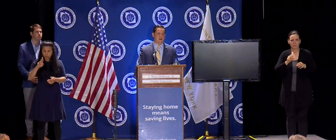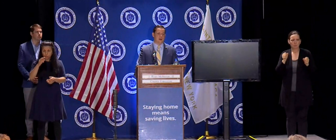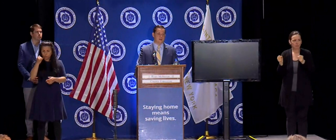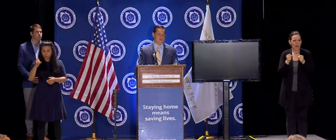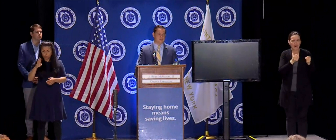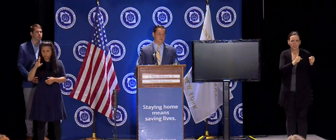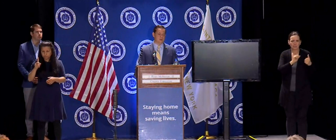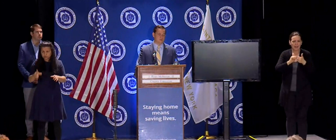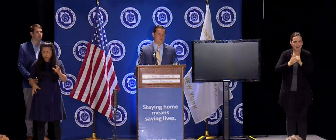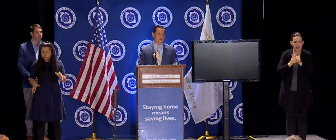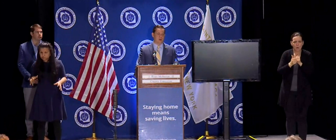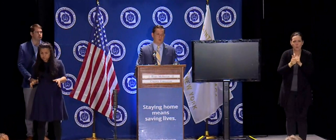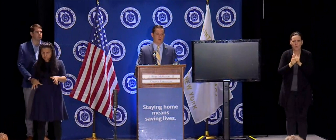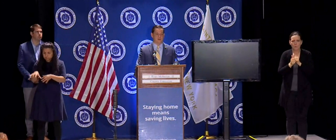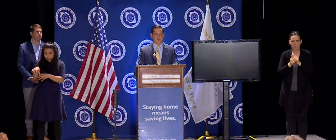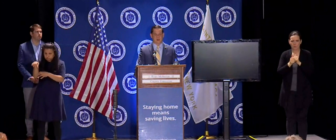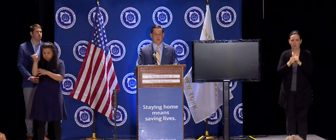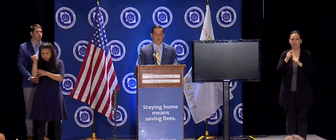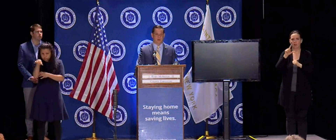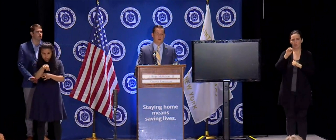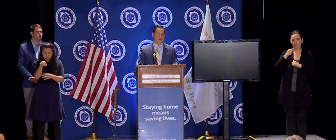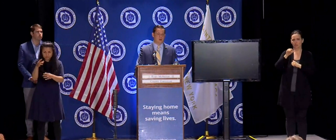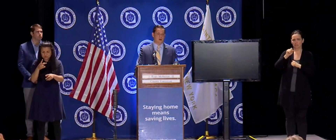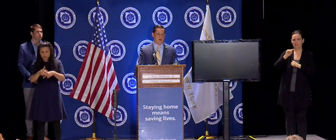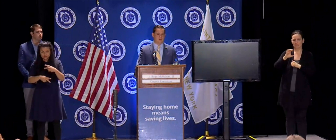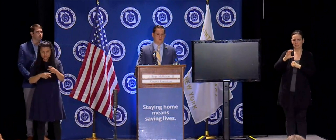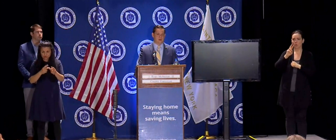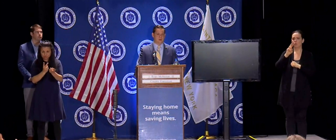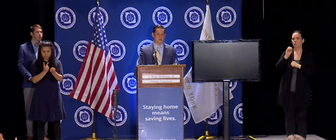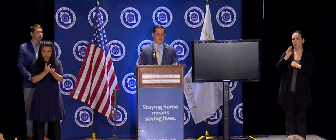that actually, from a fire ordinance standpoint,